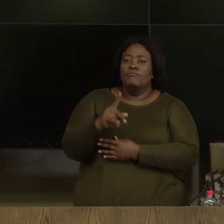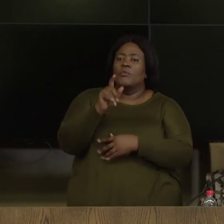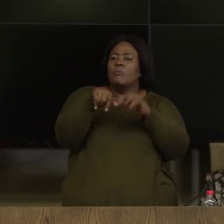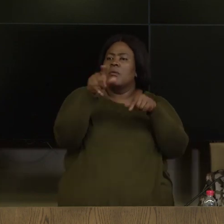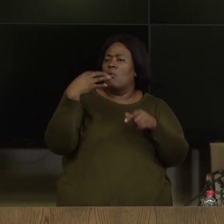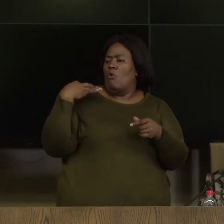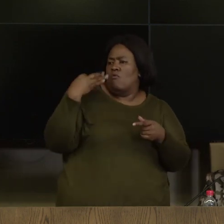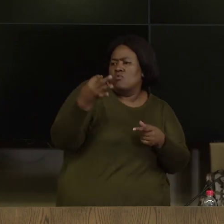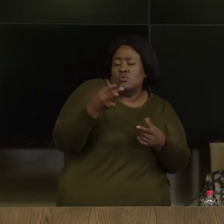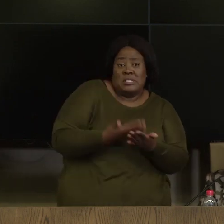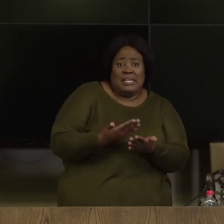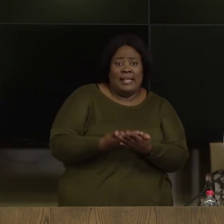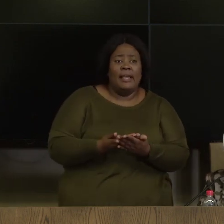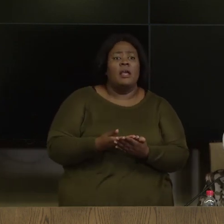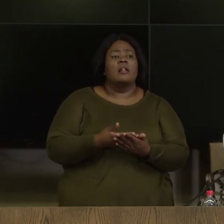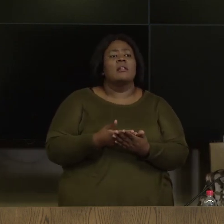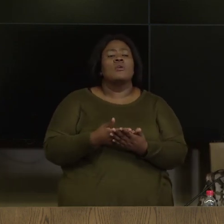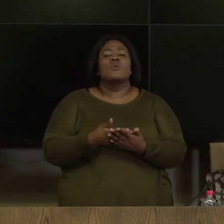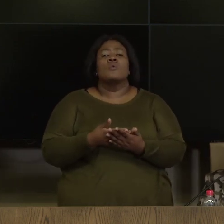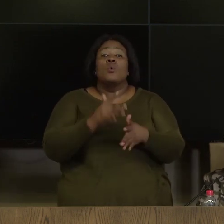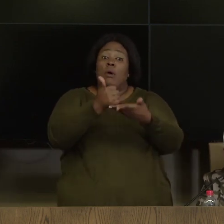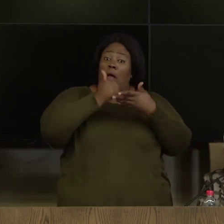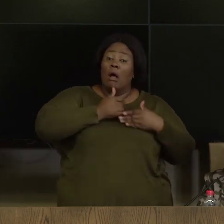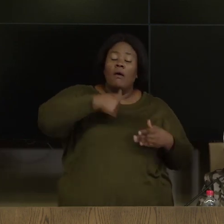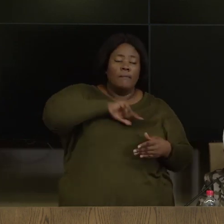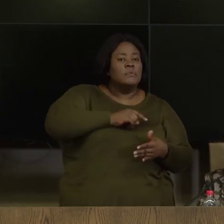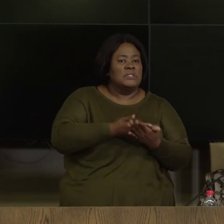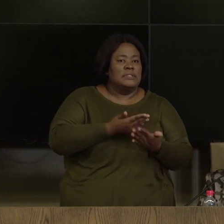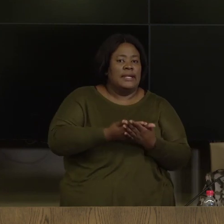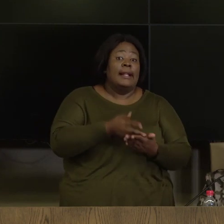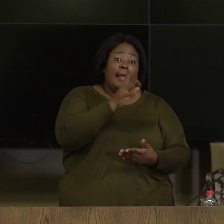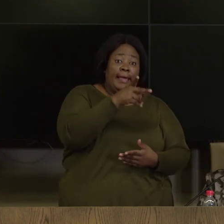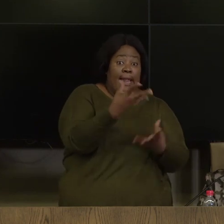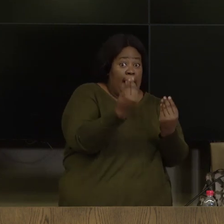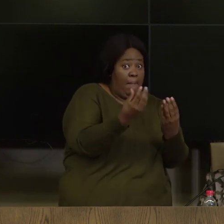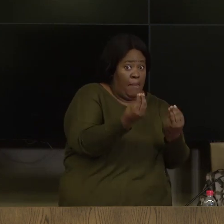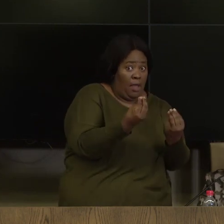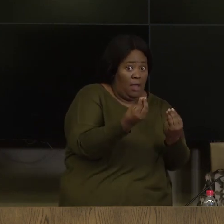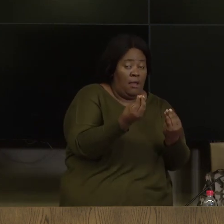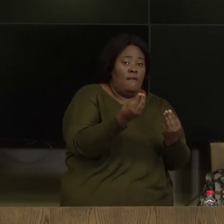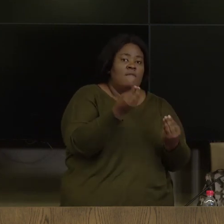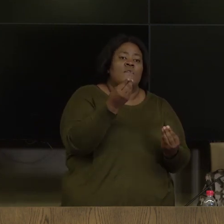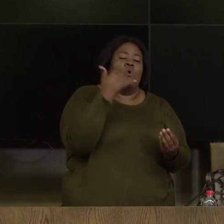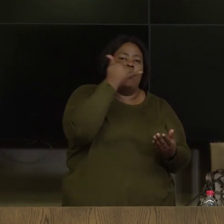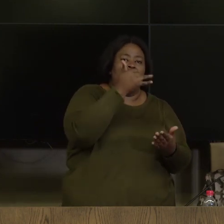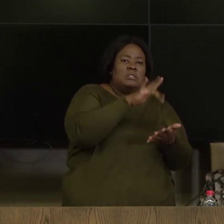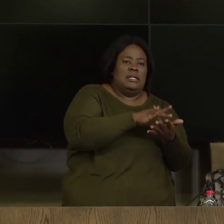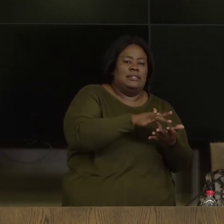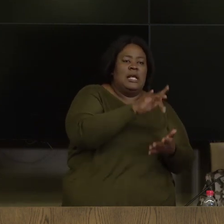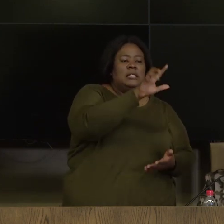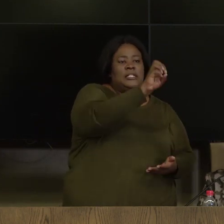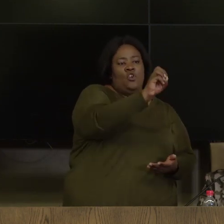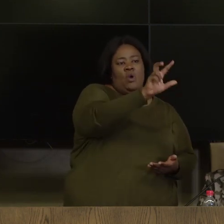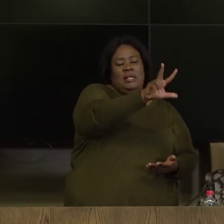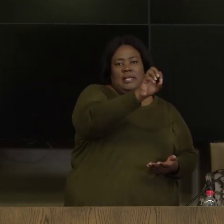volunteers that can be able to move around and assist us with this. I will repeat again the number. For our call center is